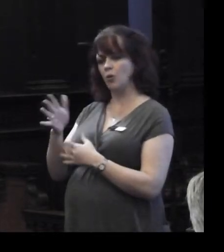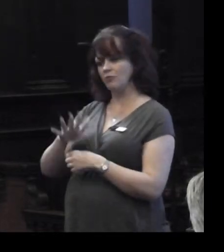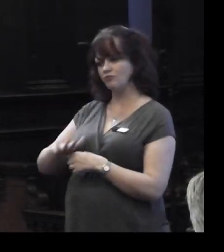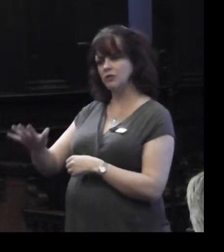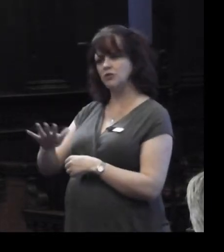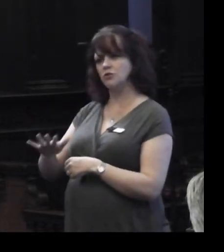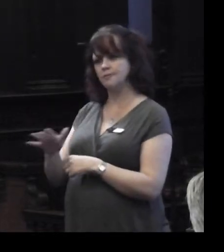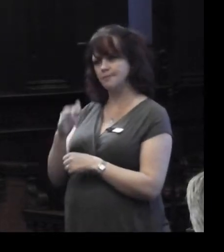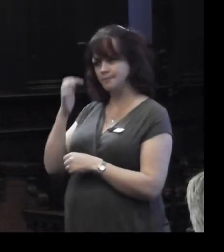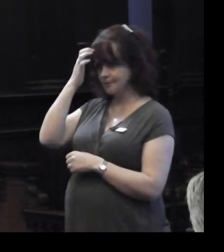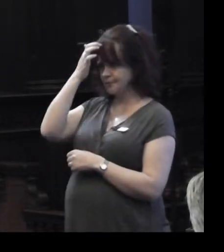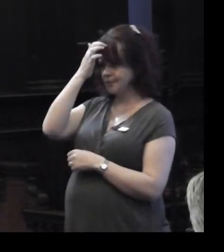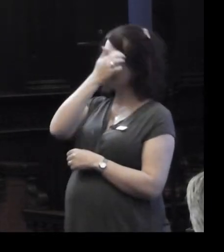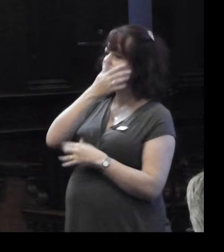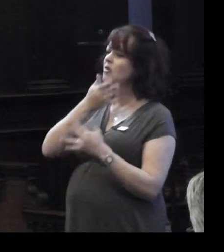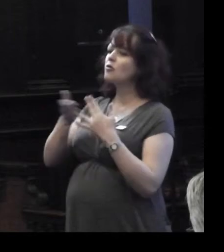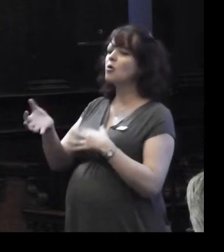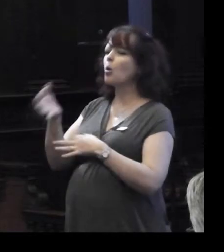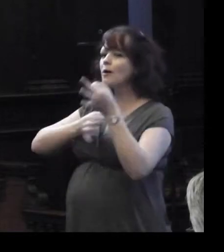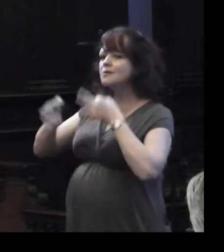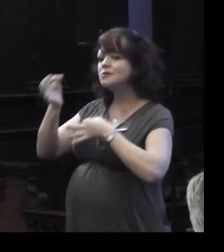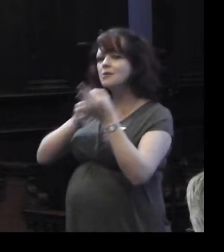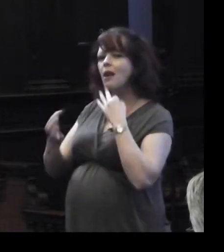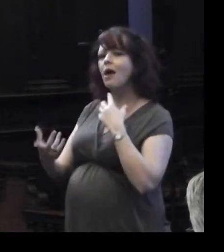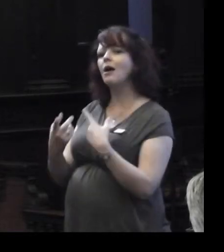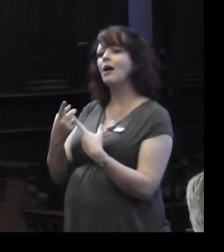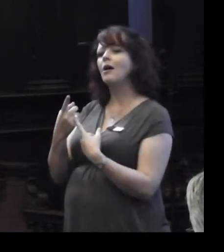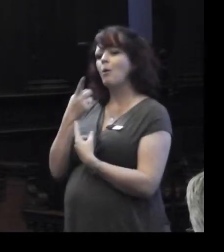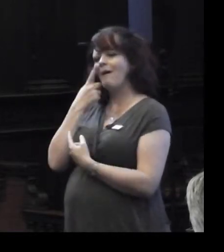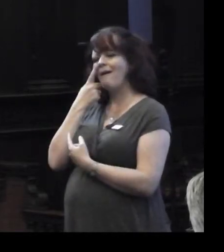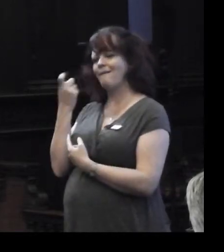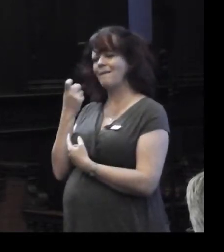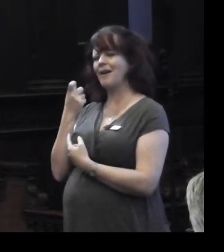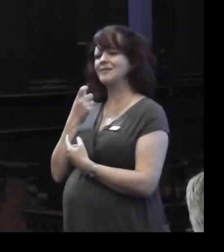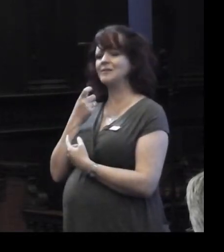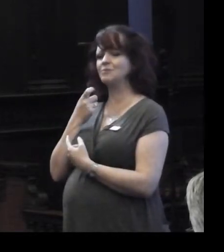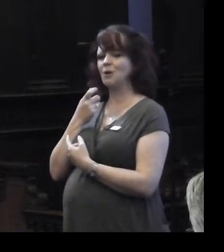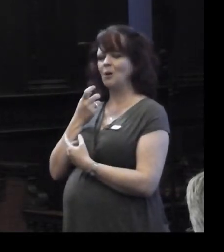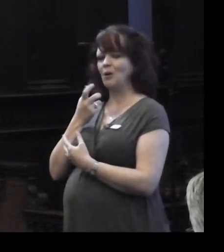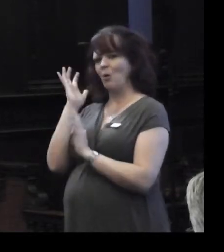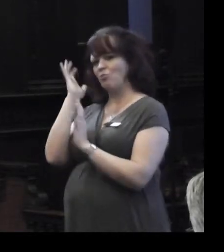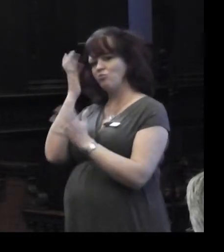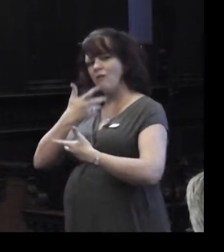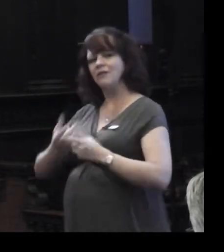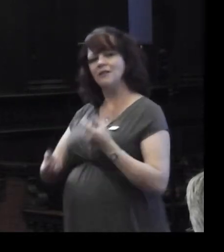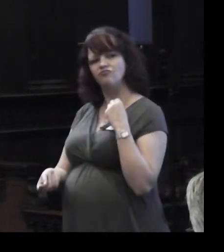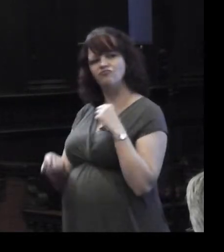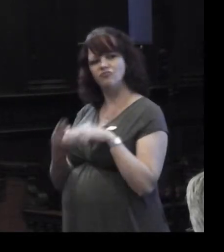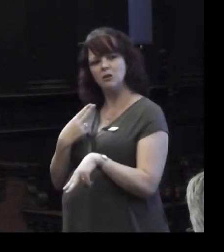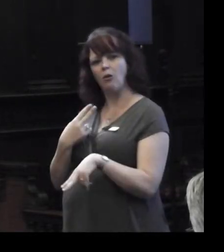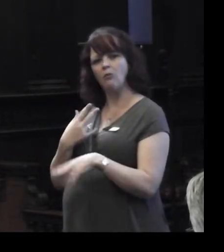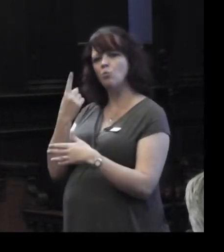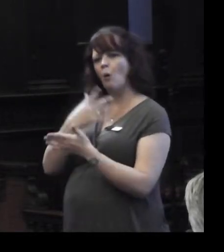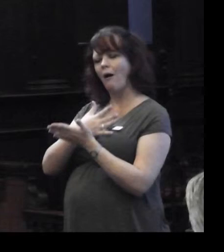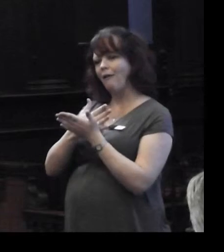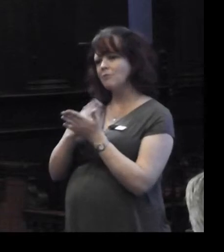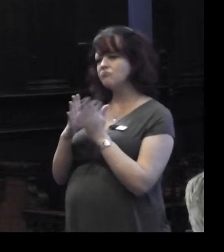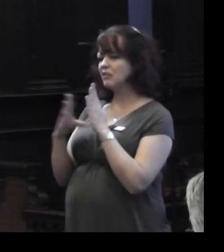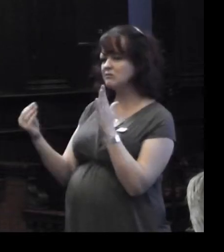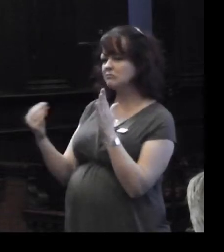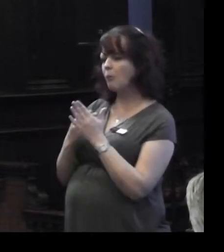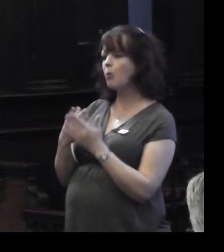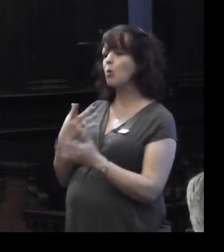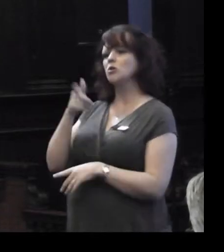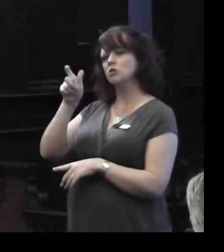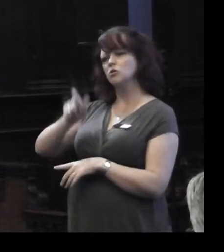anonymous questionnaires, we've gathered some rather concerning results. A clear example of this being when students were